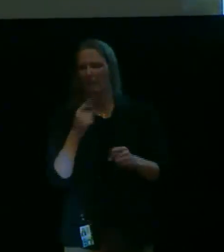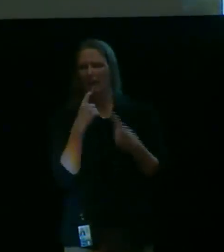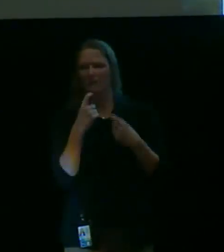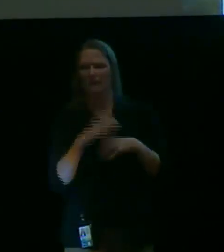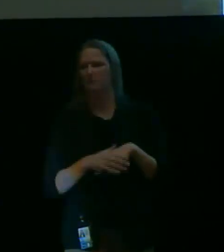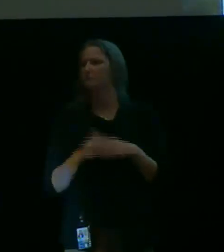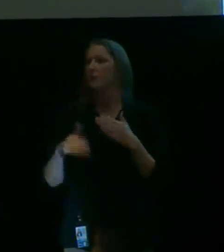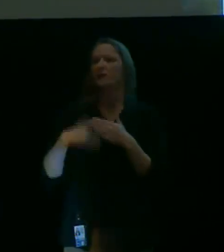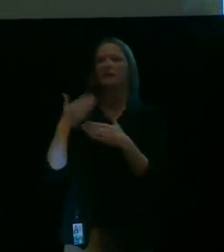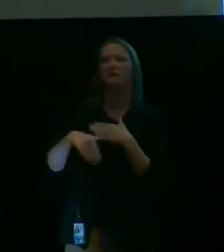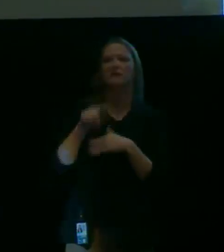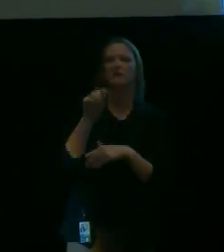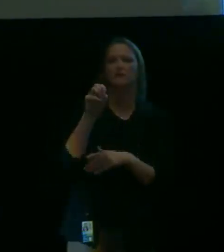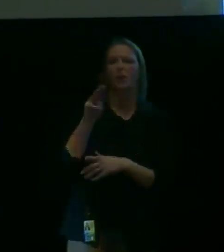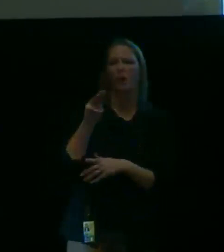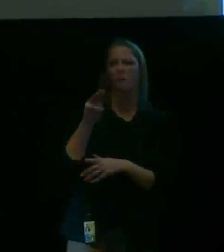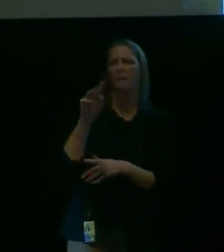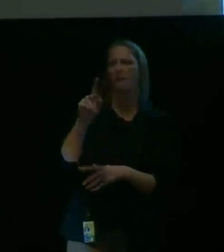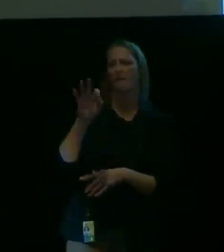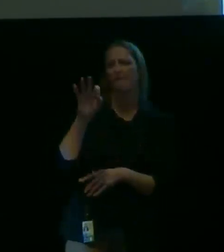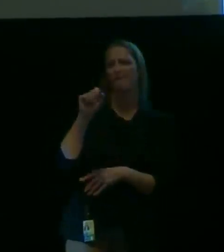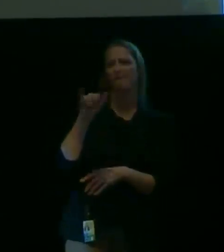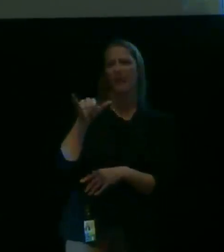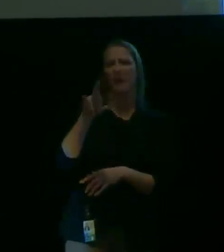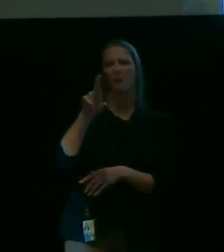Fayram with our County Flood Control.